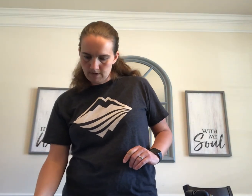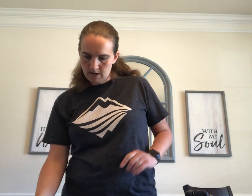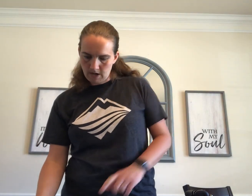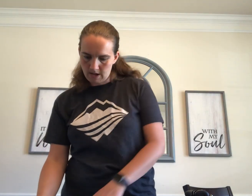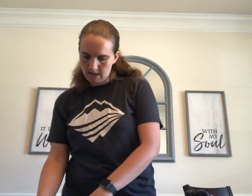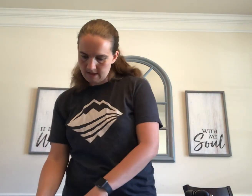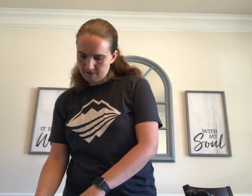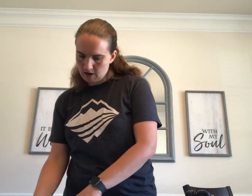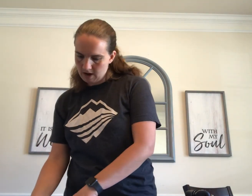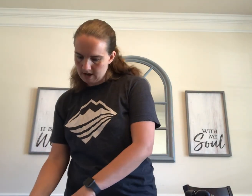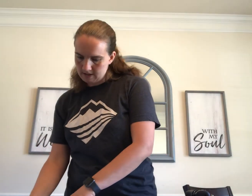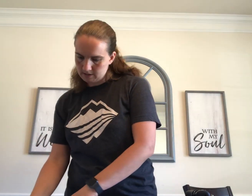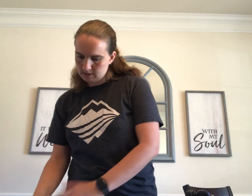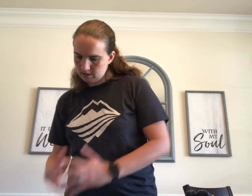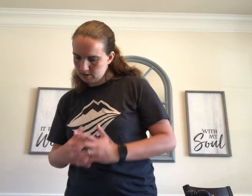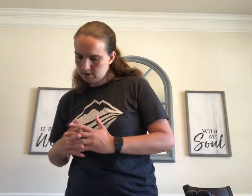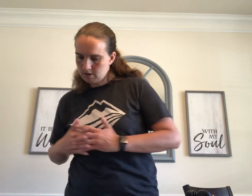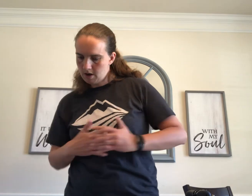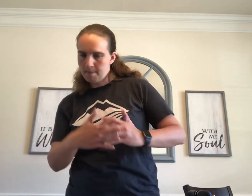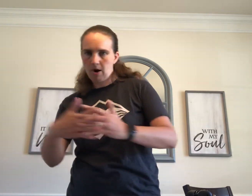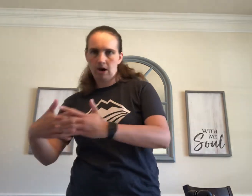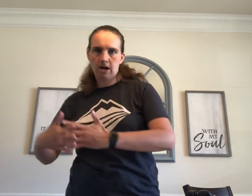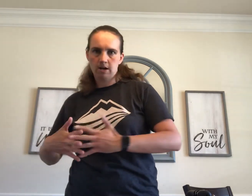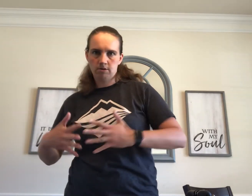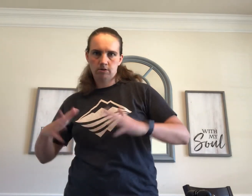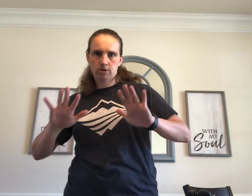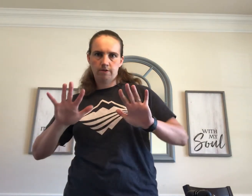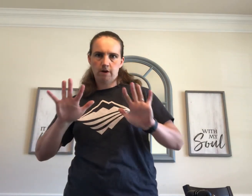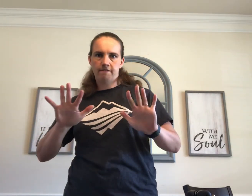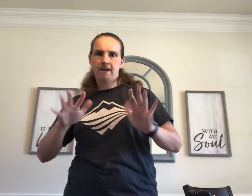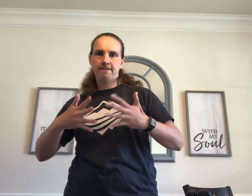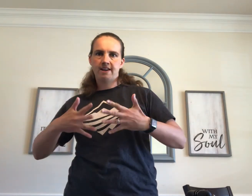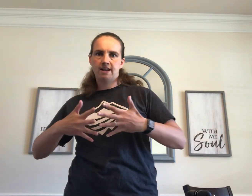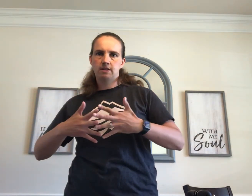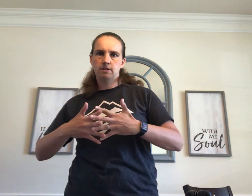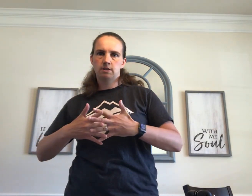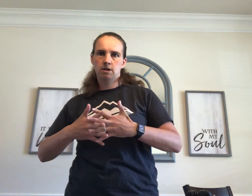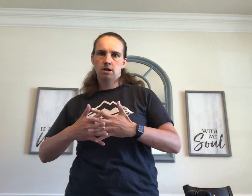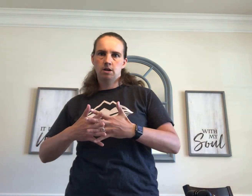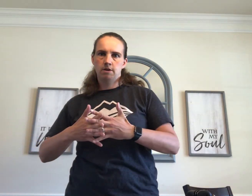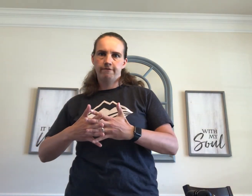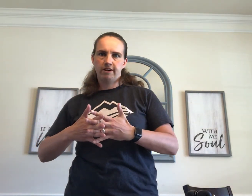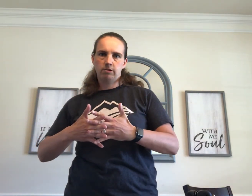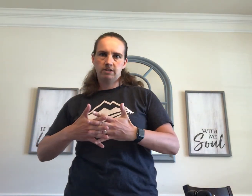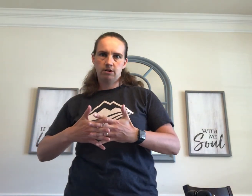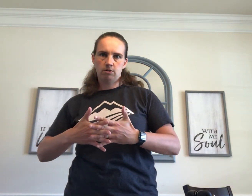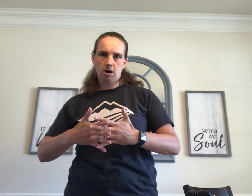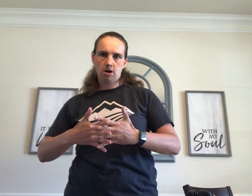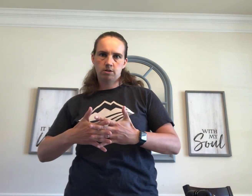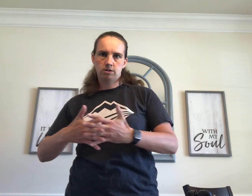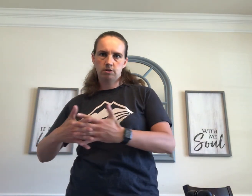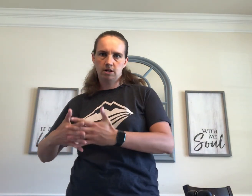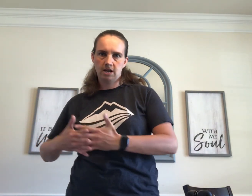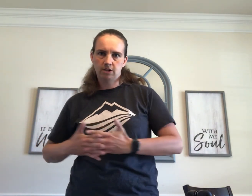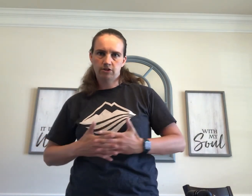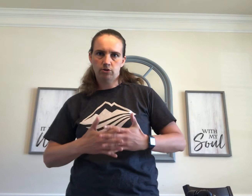And then they've got America. So you've got 5 hands, fingers interlocked in a